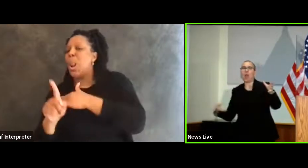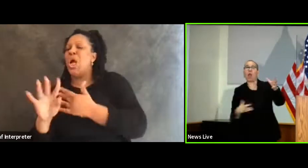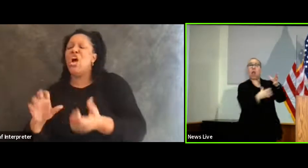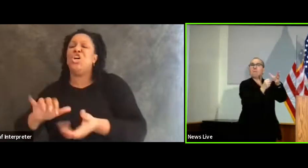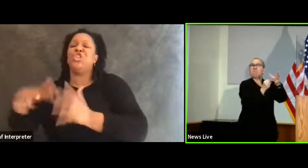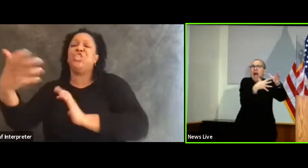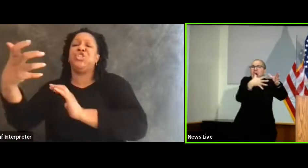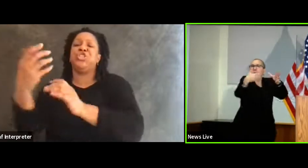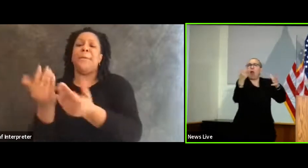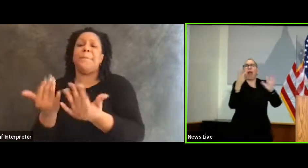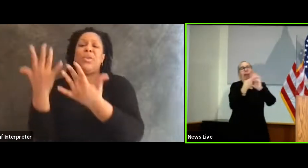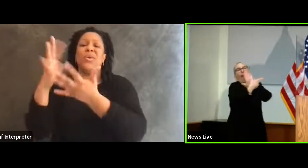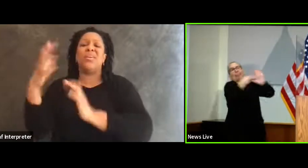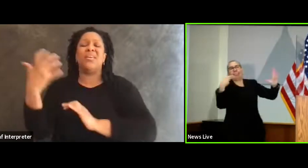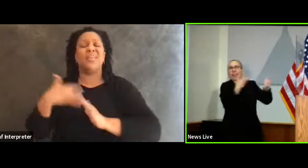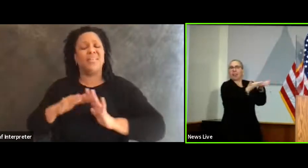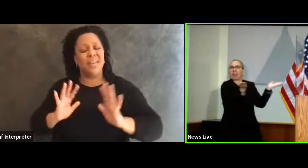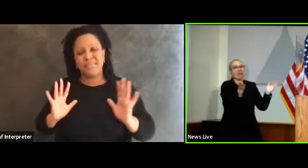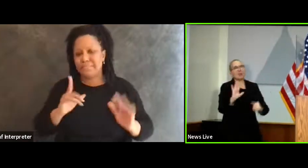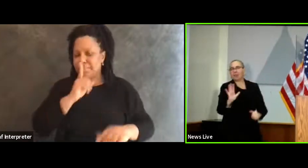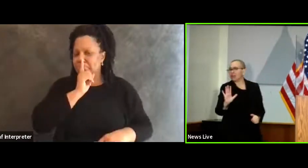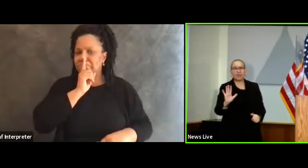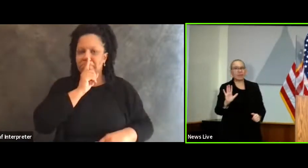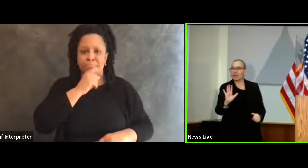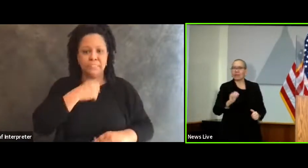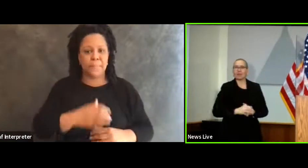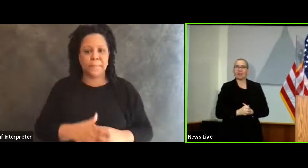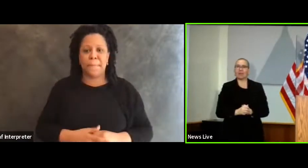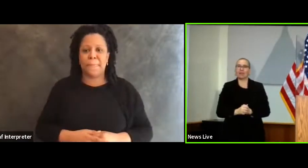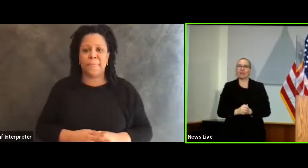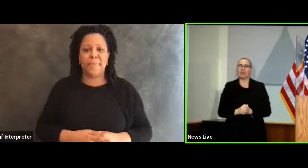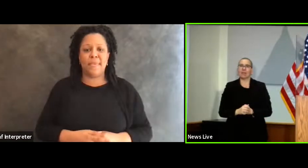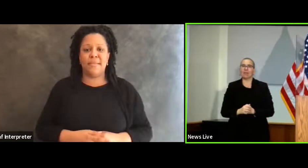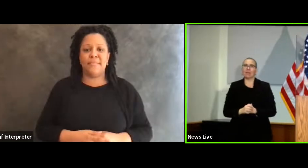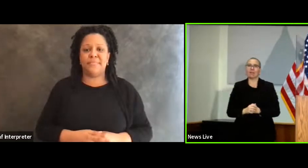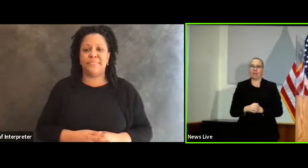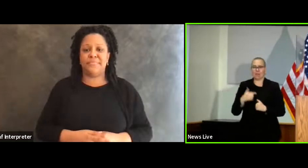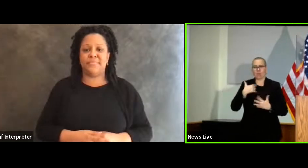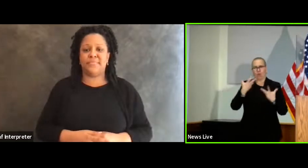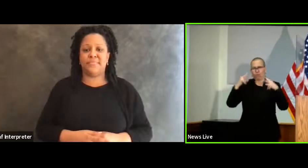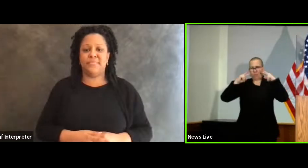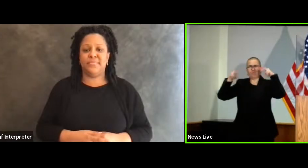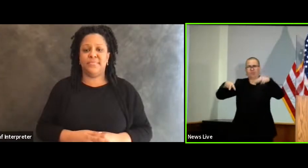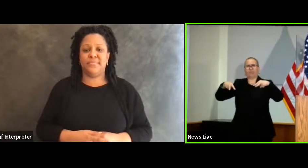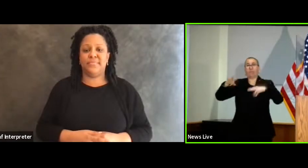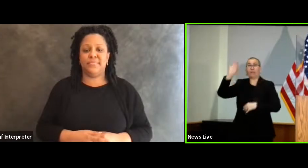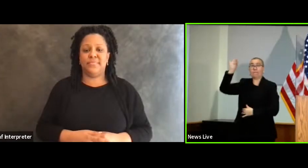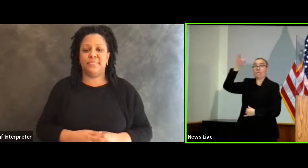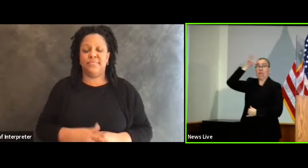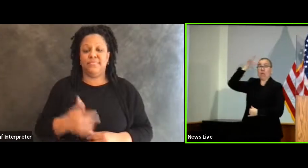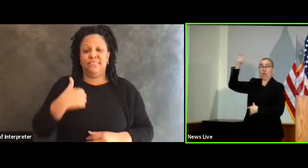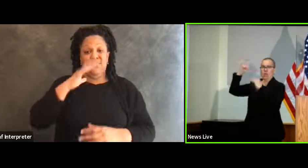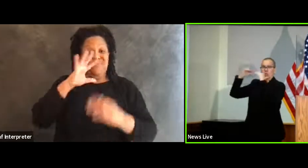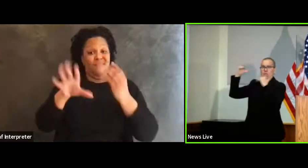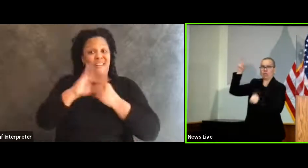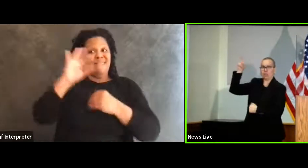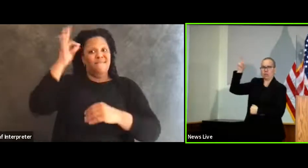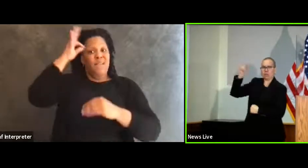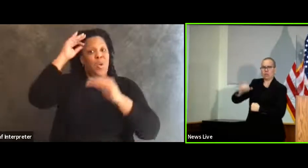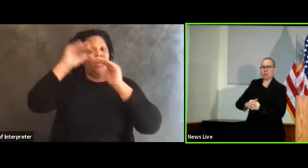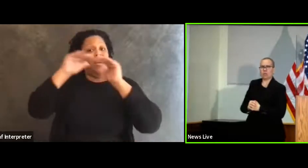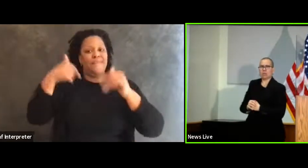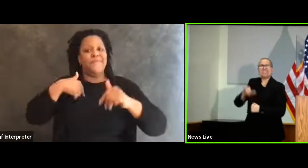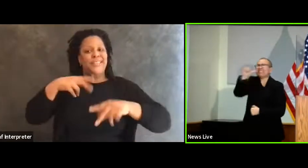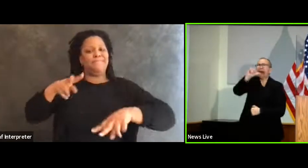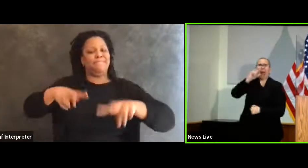the issue of looking at that, and I would say this, we're looking at it federally on this. That same thing applies to military.